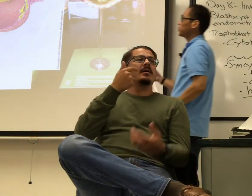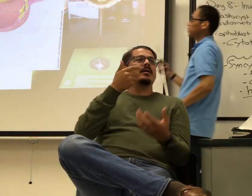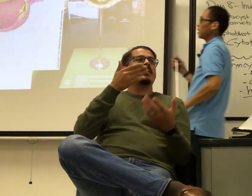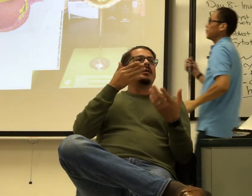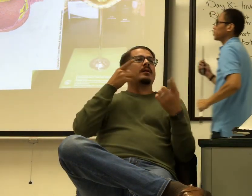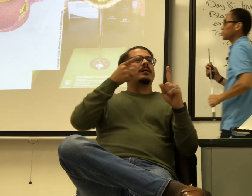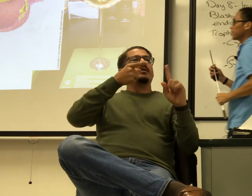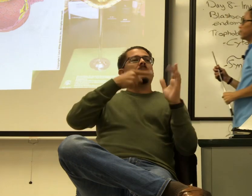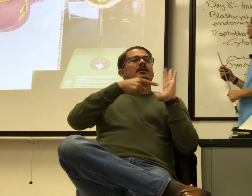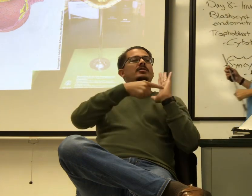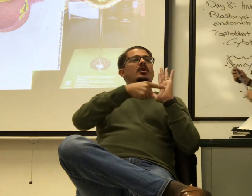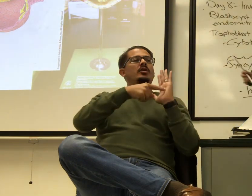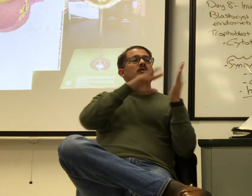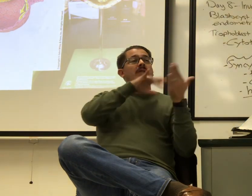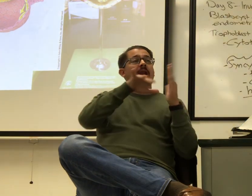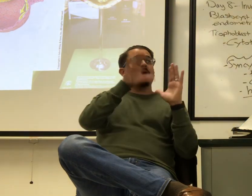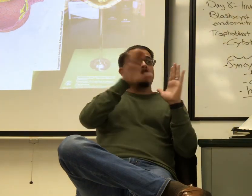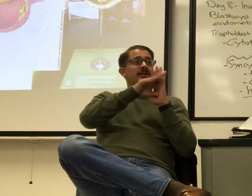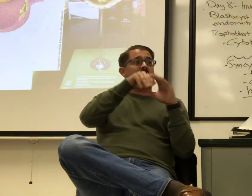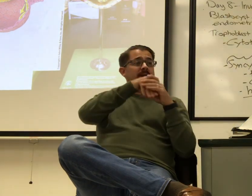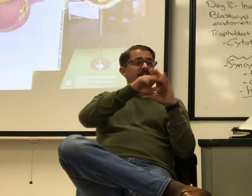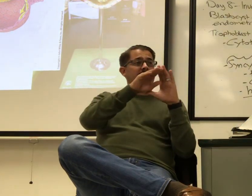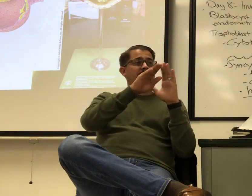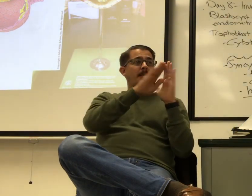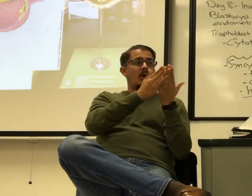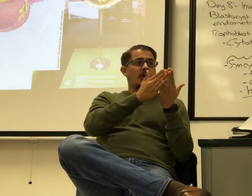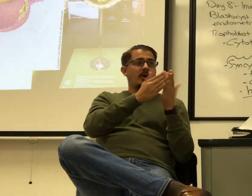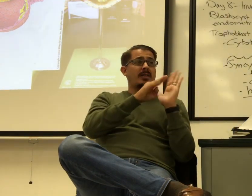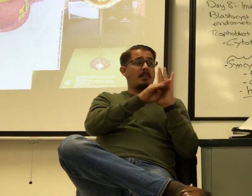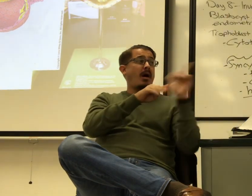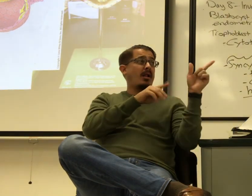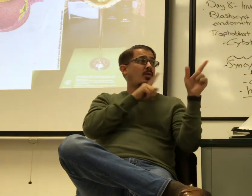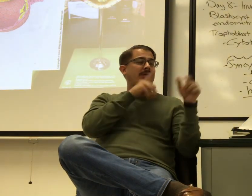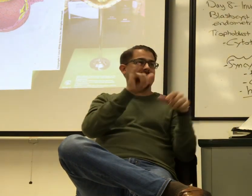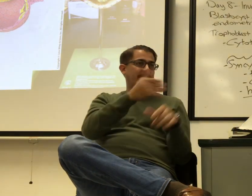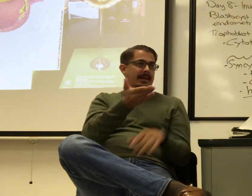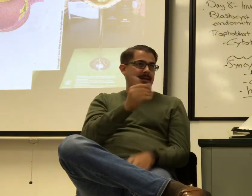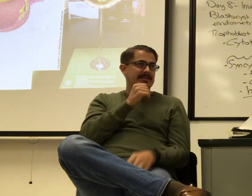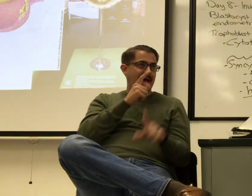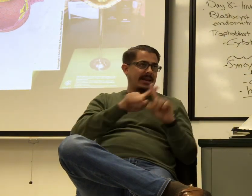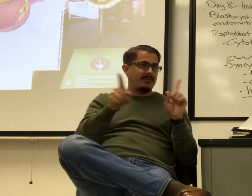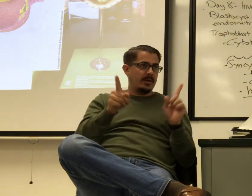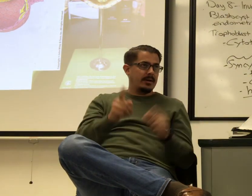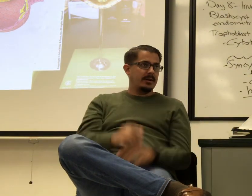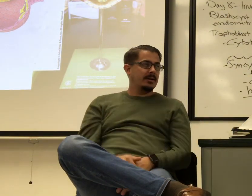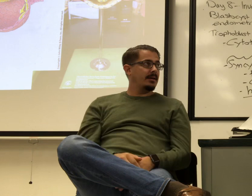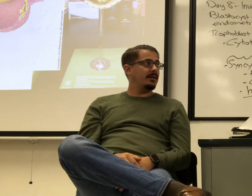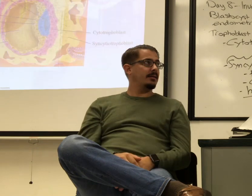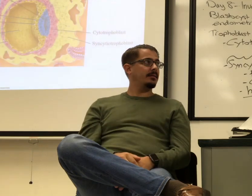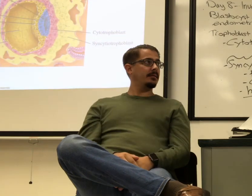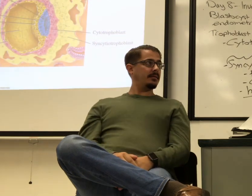you that when you study pictures in the book, the models are the same thing. It's not something different. Okay.